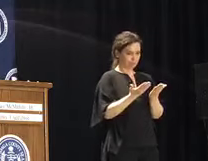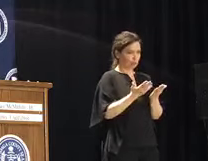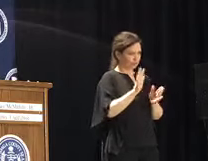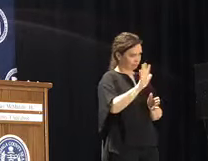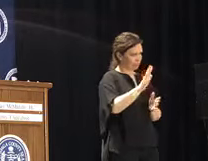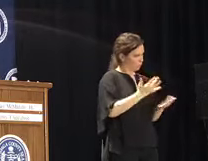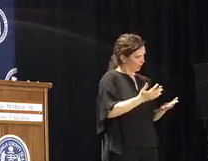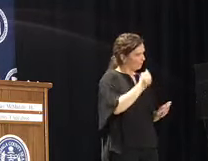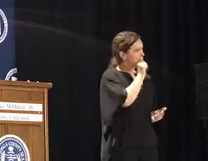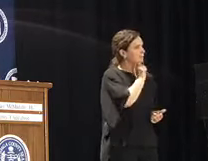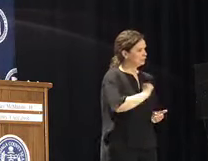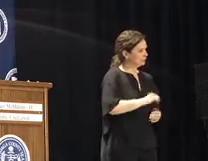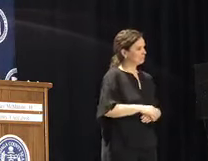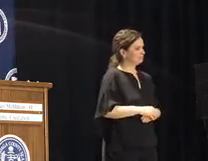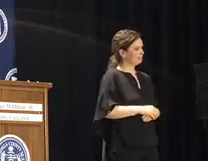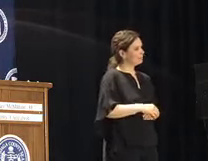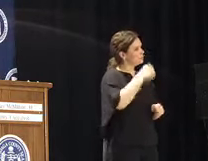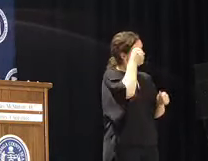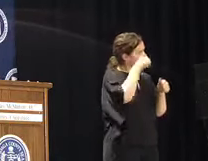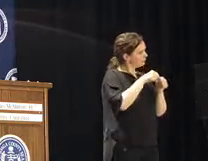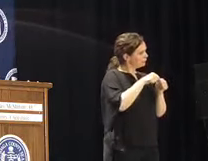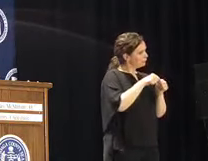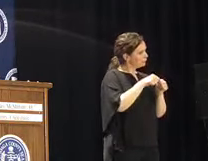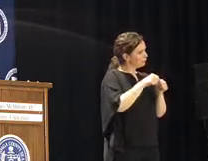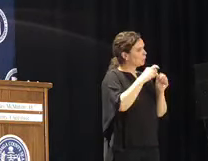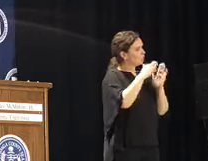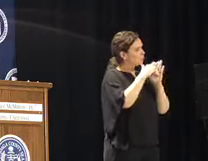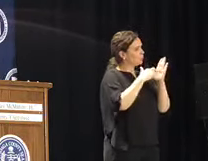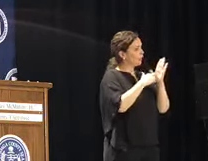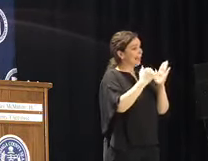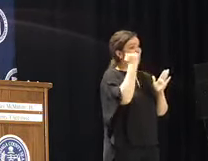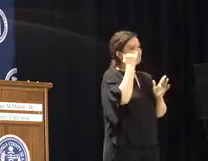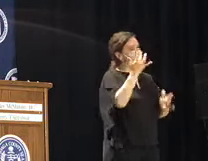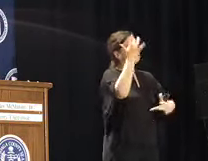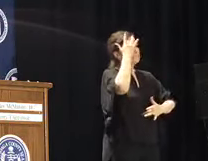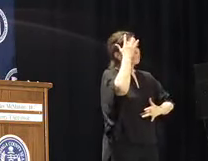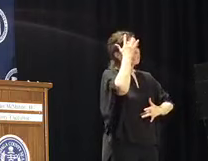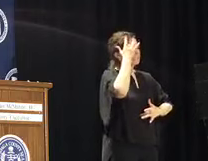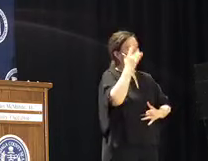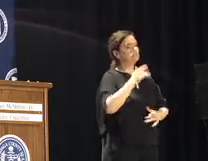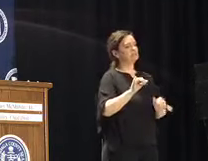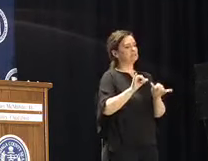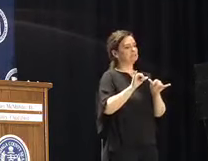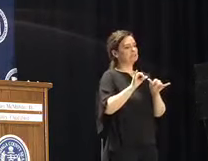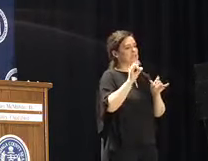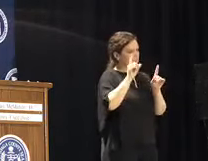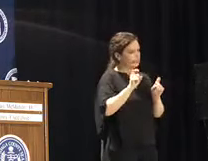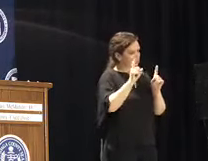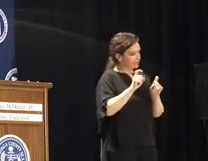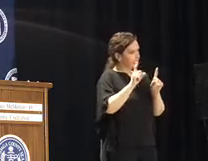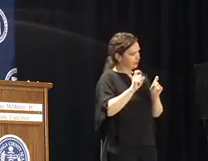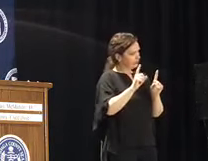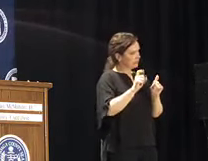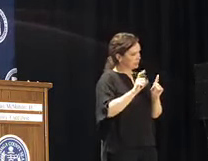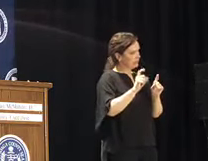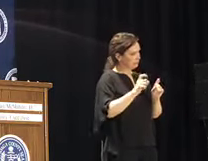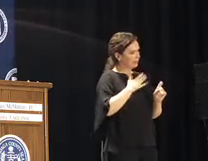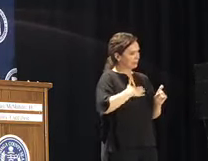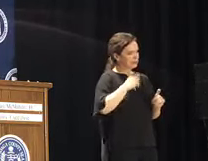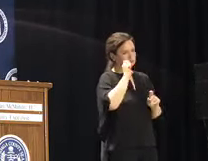work. And we said that. We got together many, many times before we even had a positive case. We said, if you're sick, you